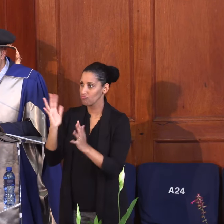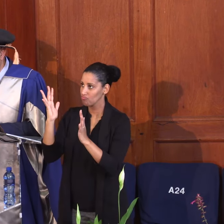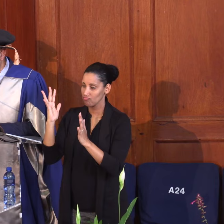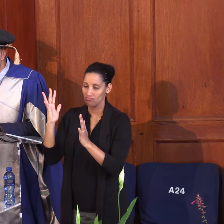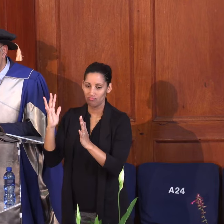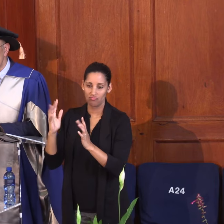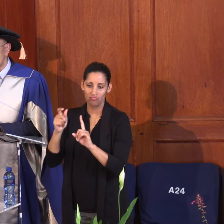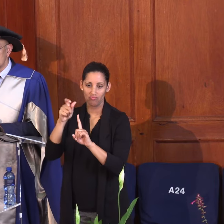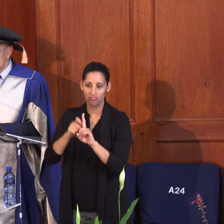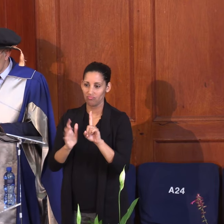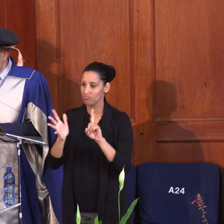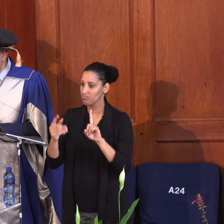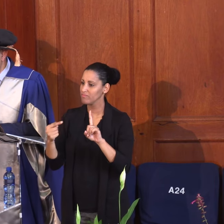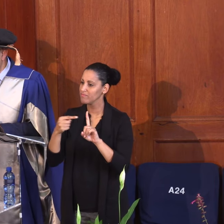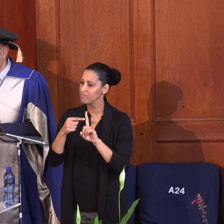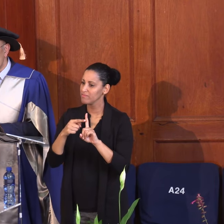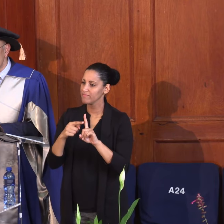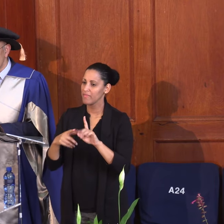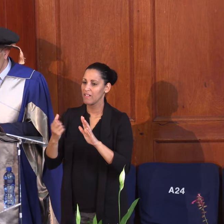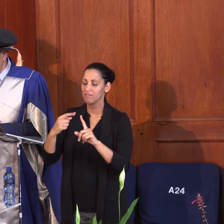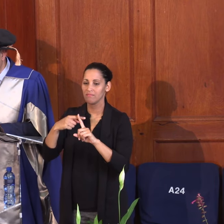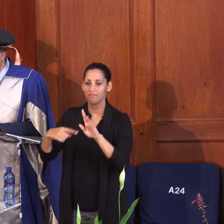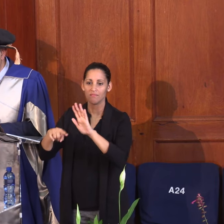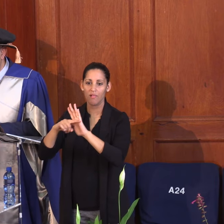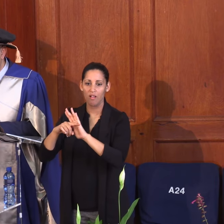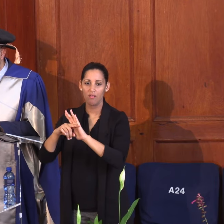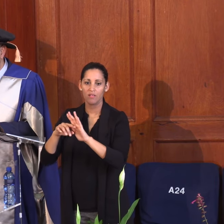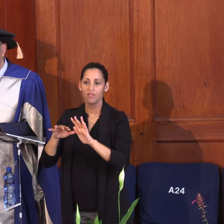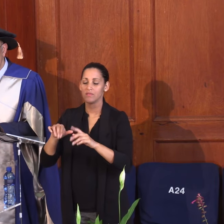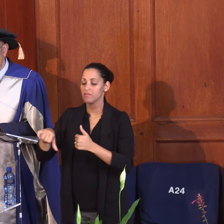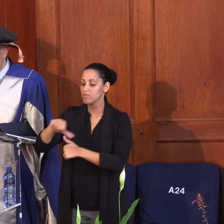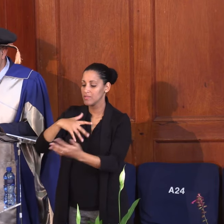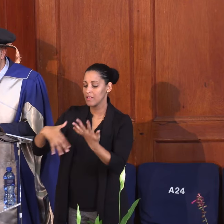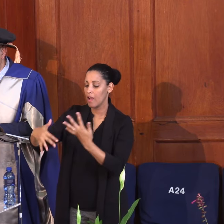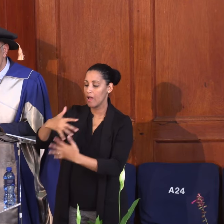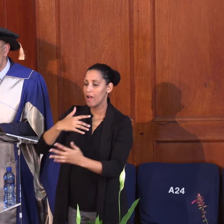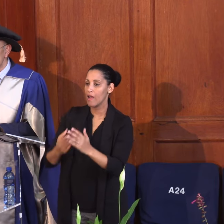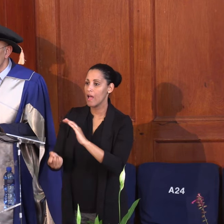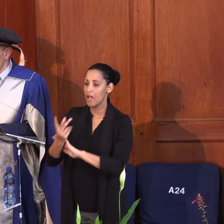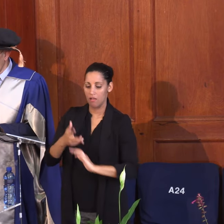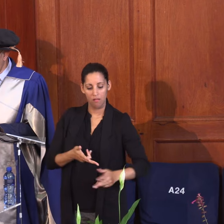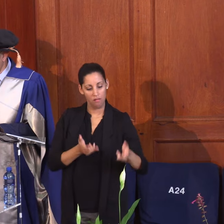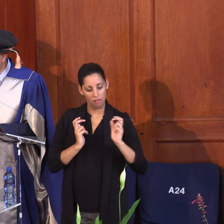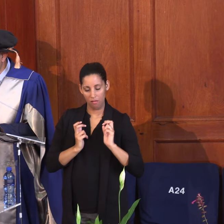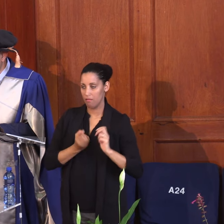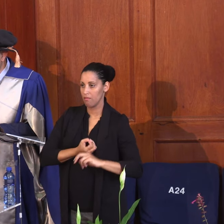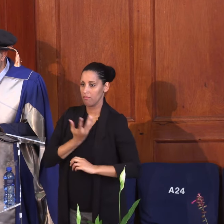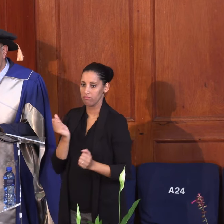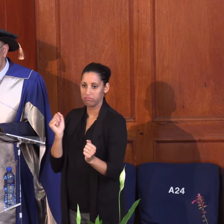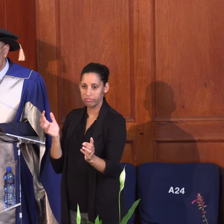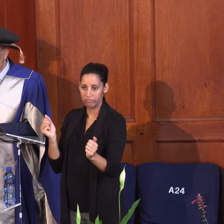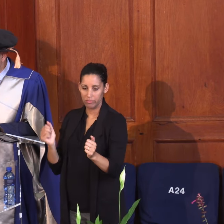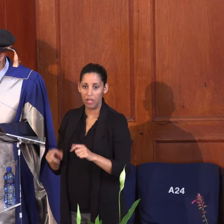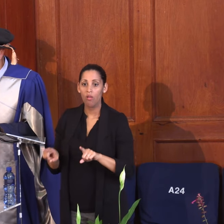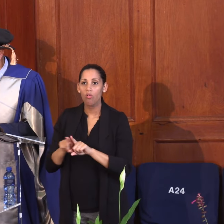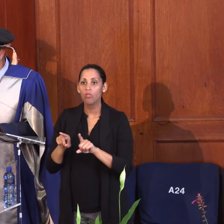Imbongi offer critical commentary and narrative on the state of society through their izibongo. The poem